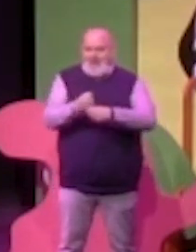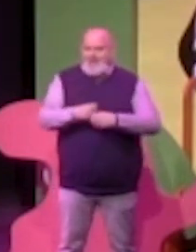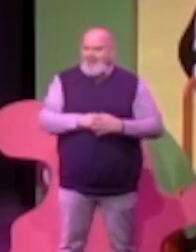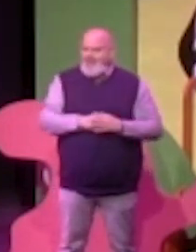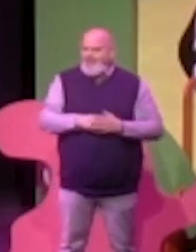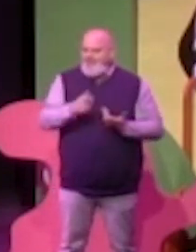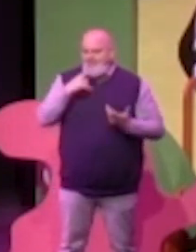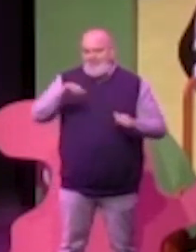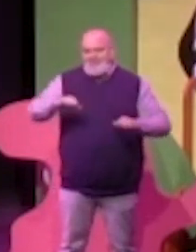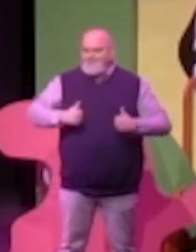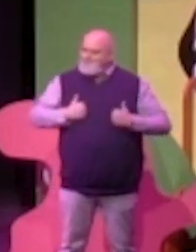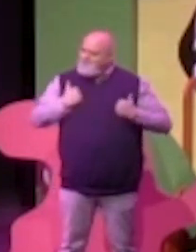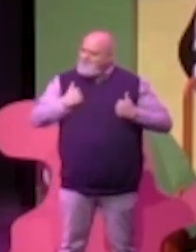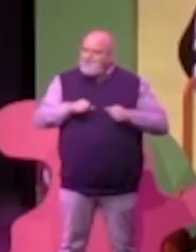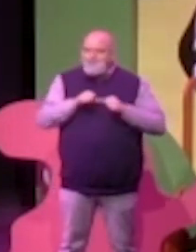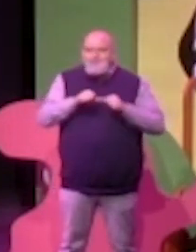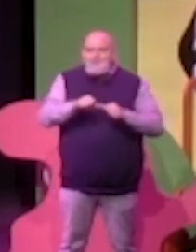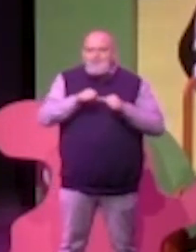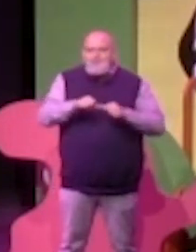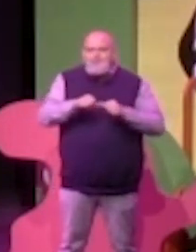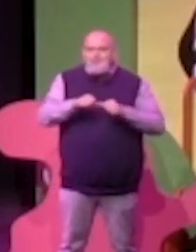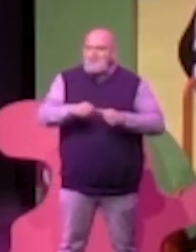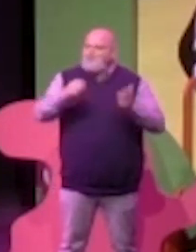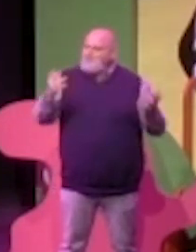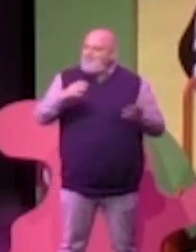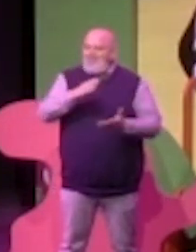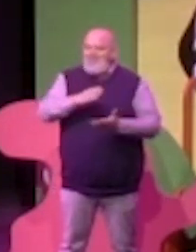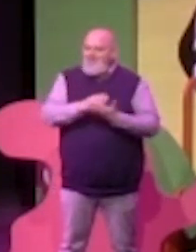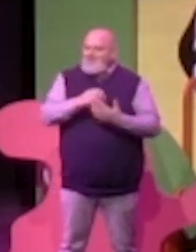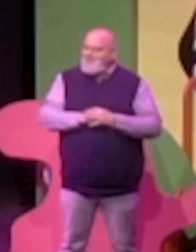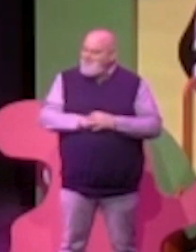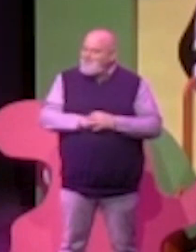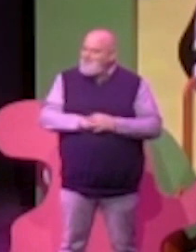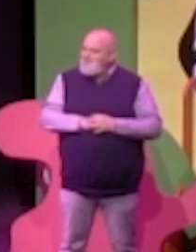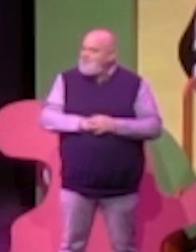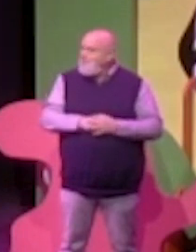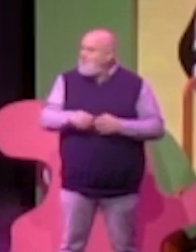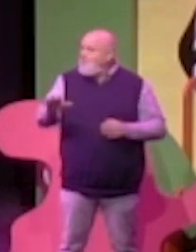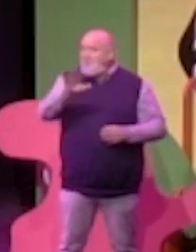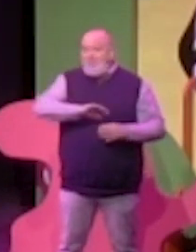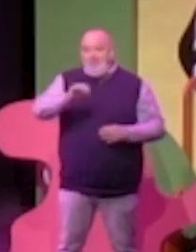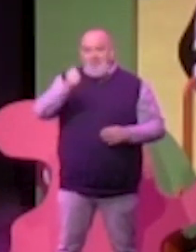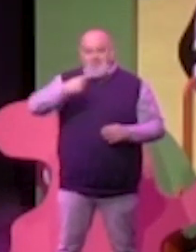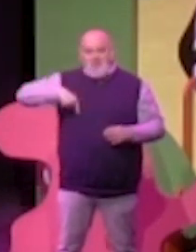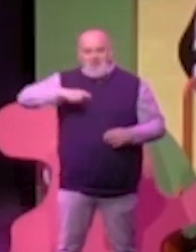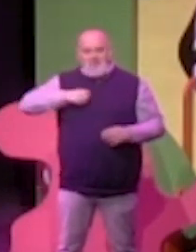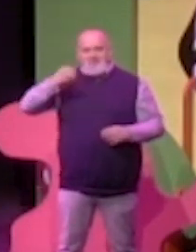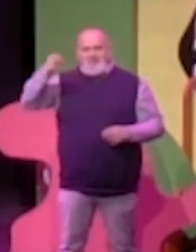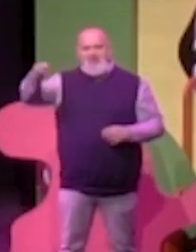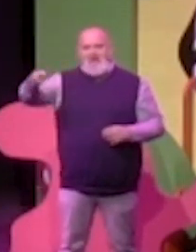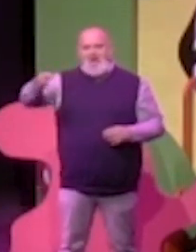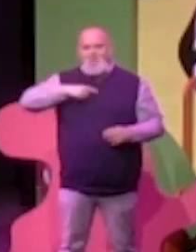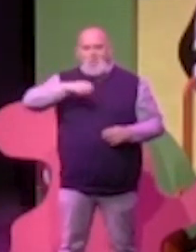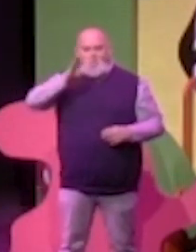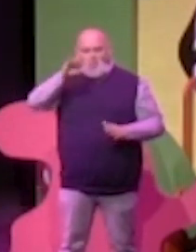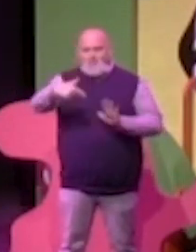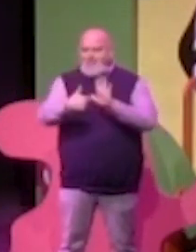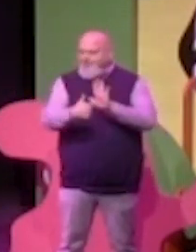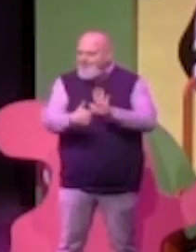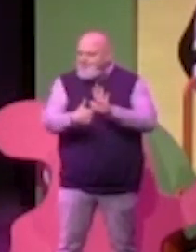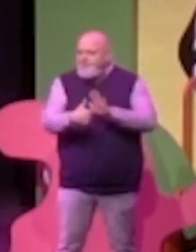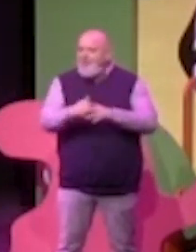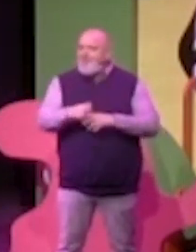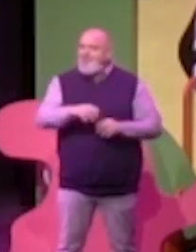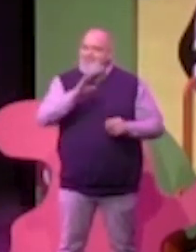she just stays alive. She's just a wonderful person. But there's going to be about 10 of us there, and we're going to be demonstrating